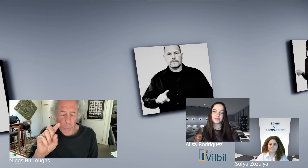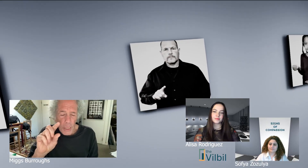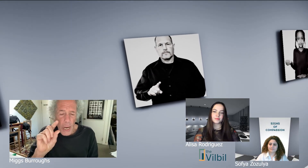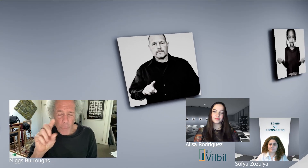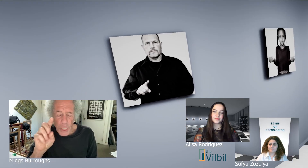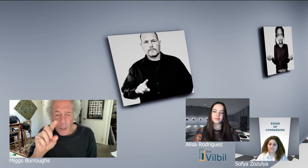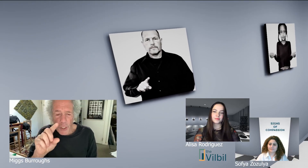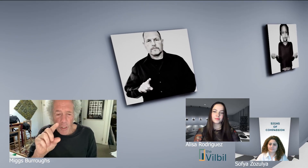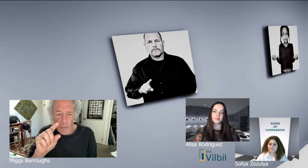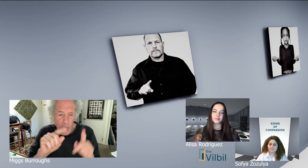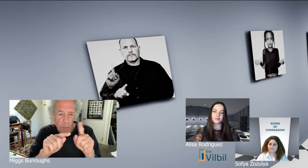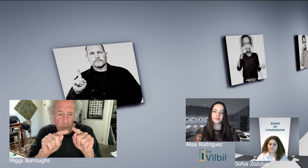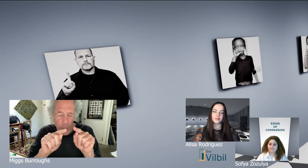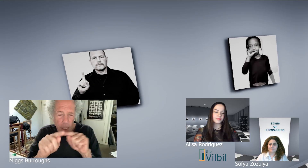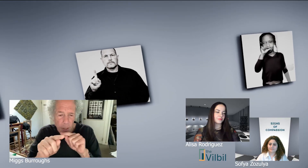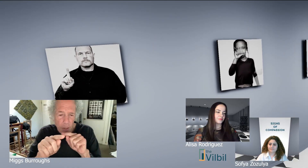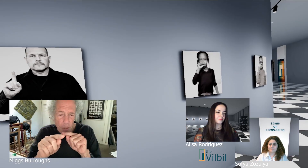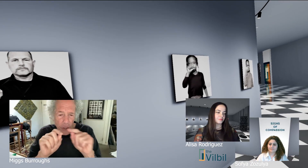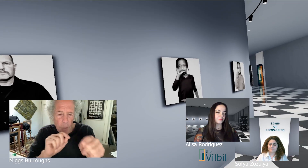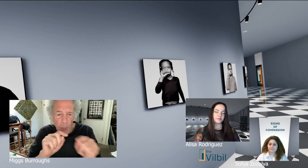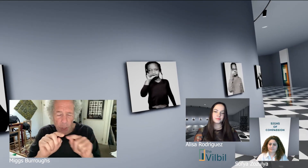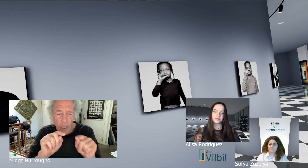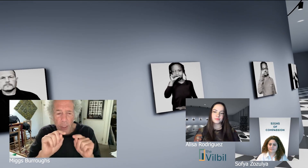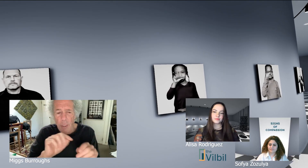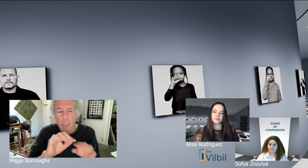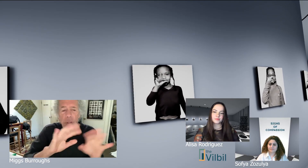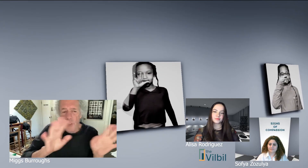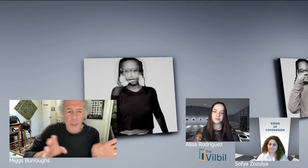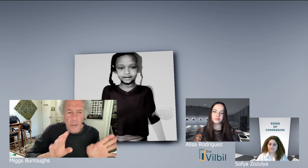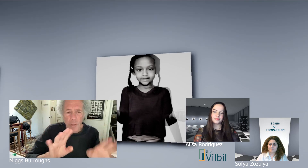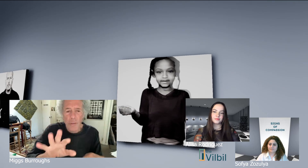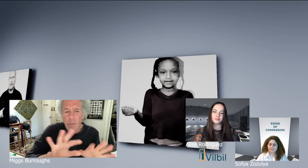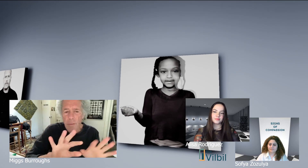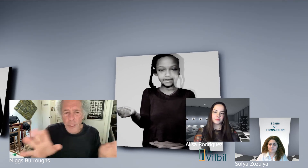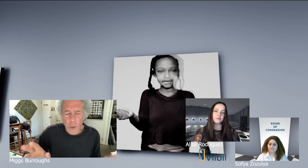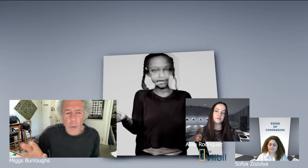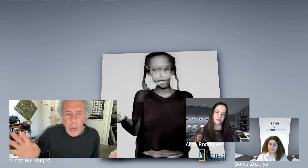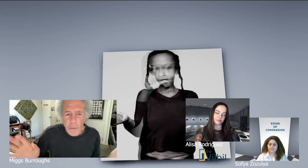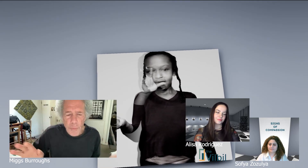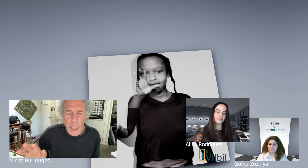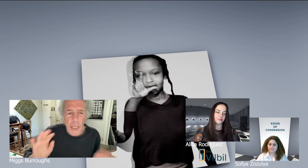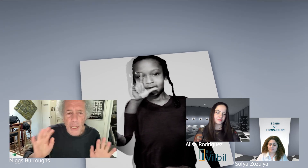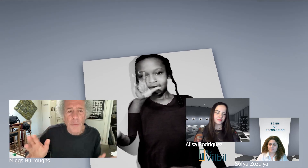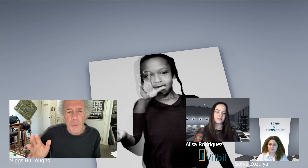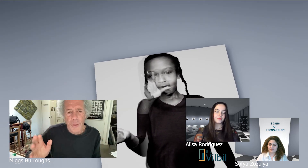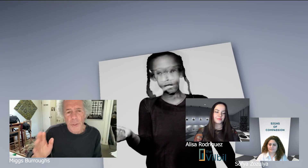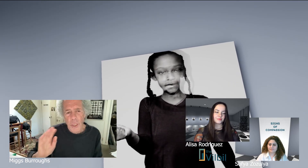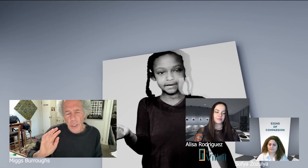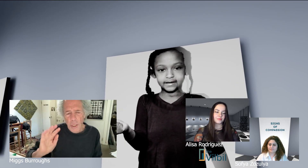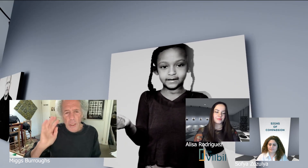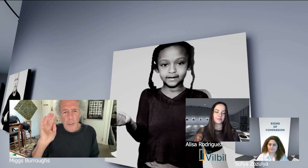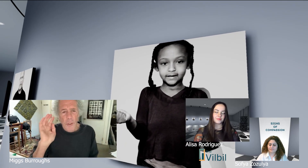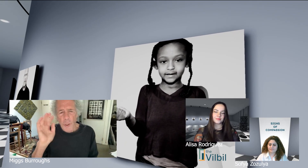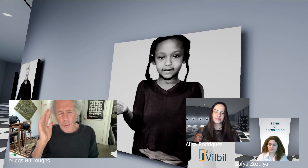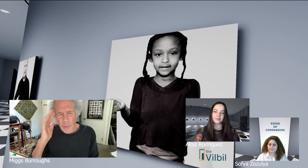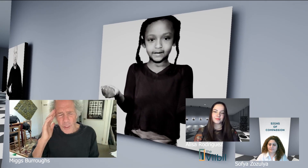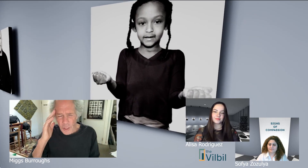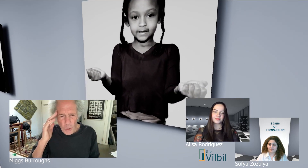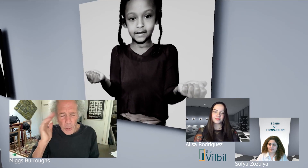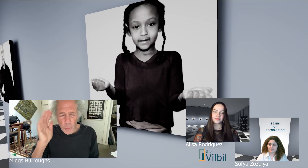but a combination of them together and some missing, is the whole alphabet and numbers. So it's an